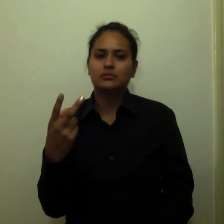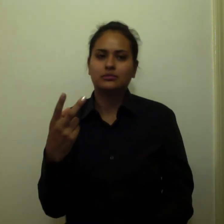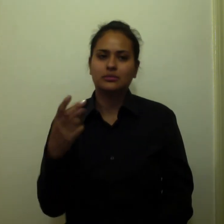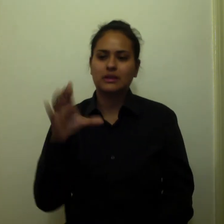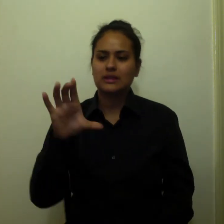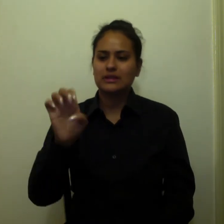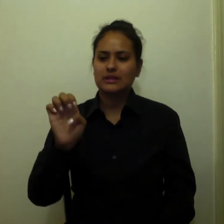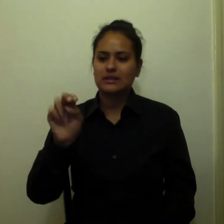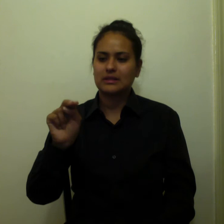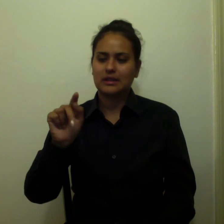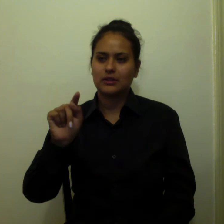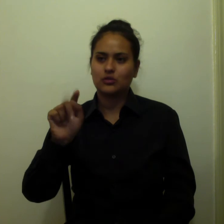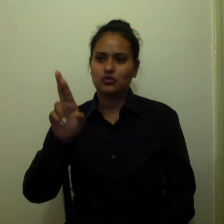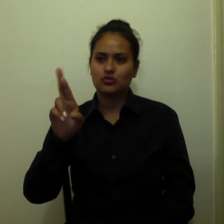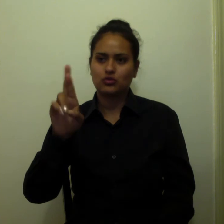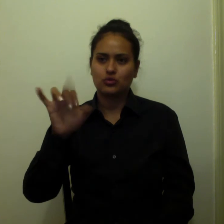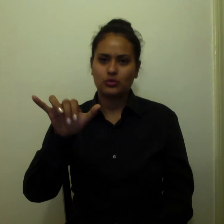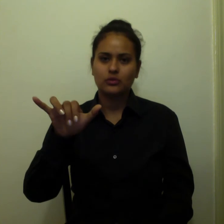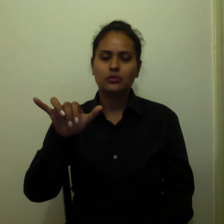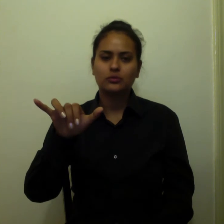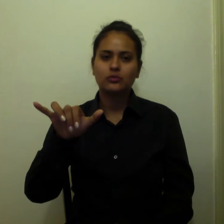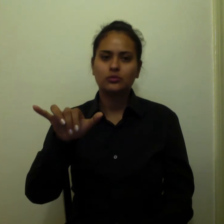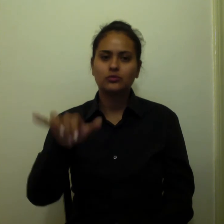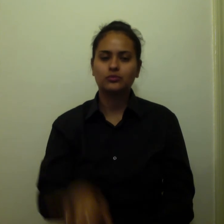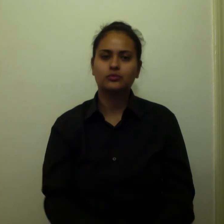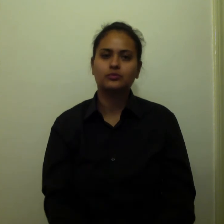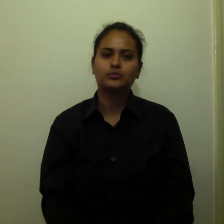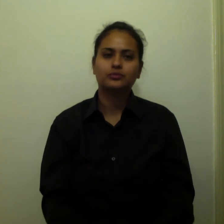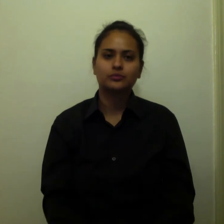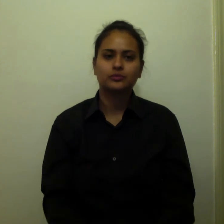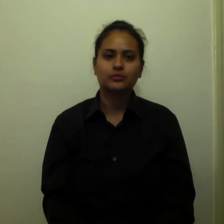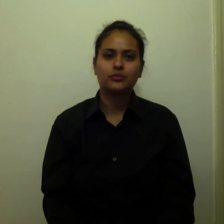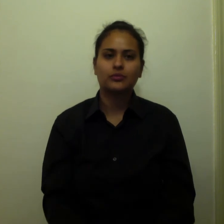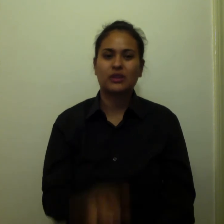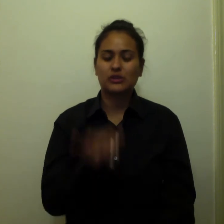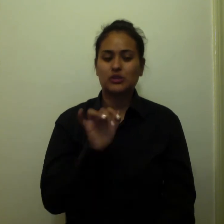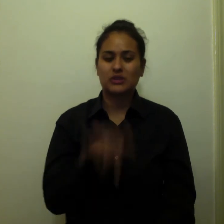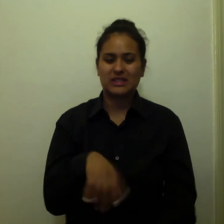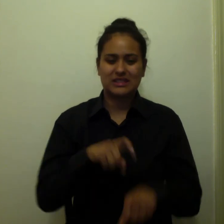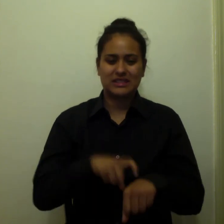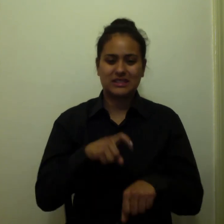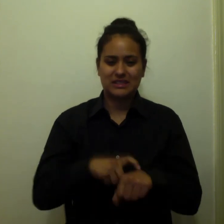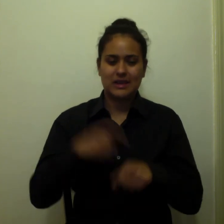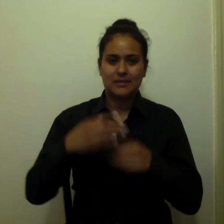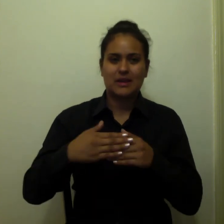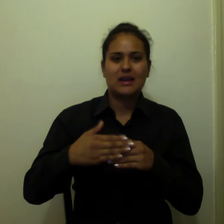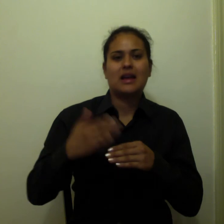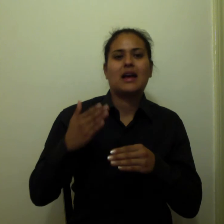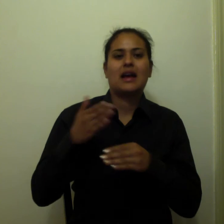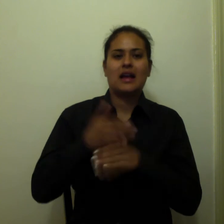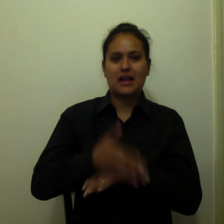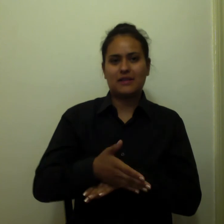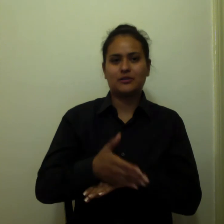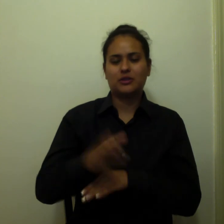online. So this is the period after the decline of the Carolingians. We see new kingdoms, primarily